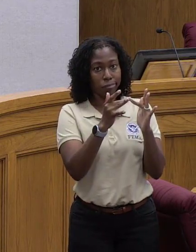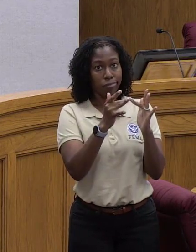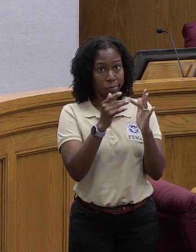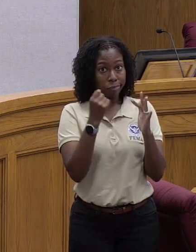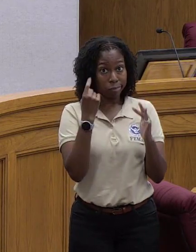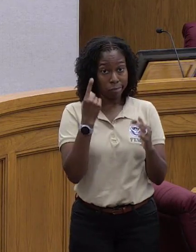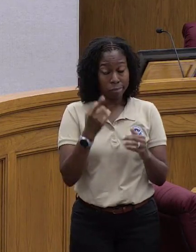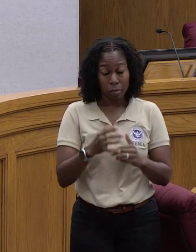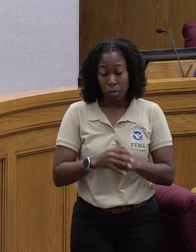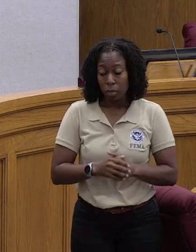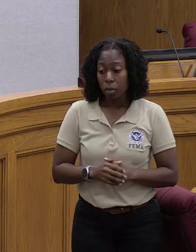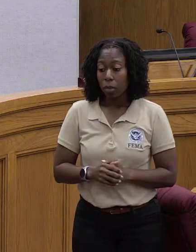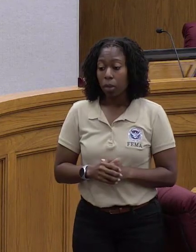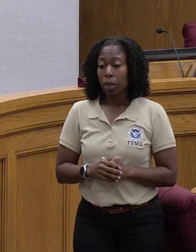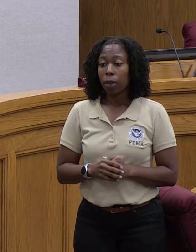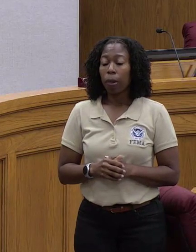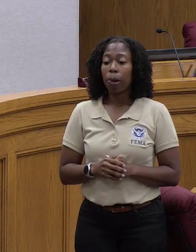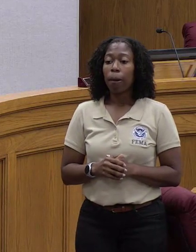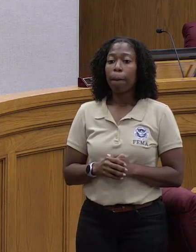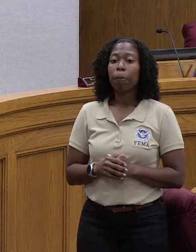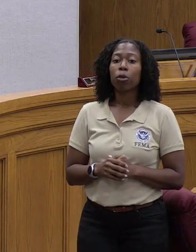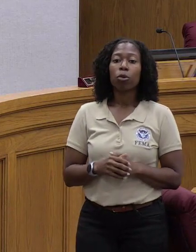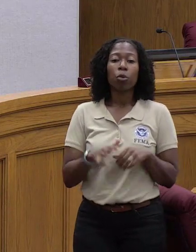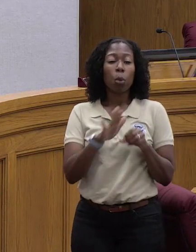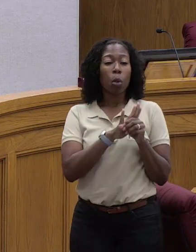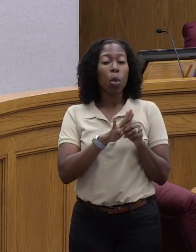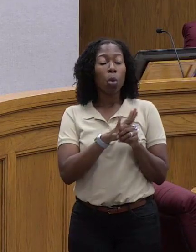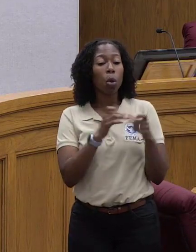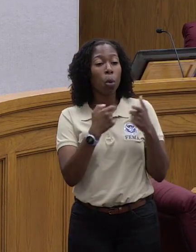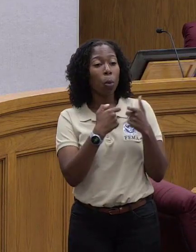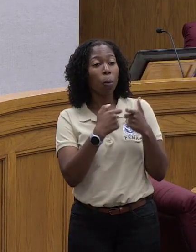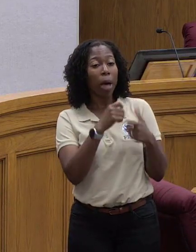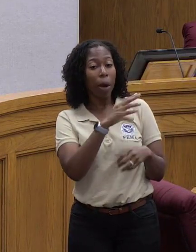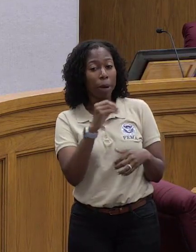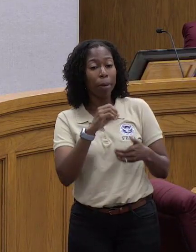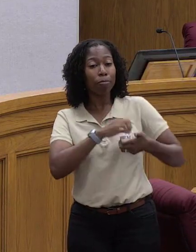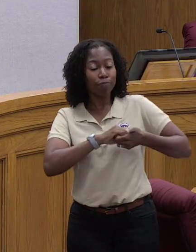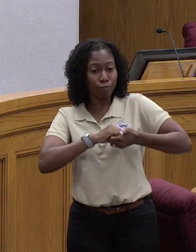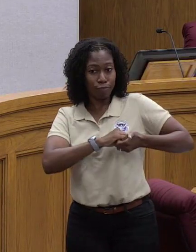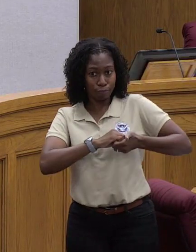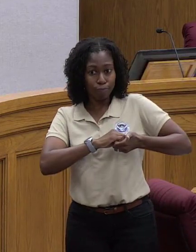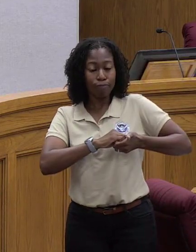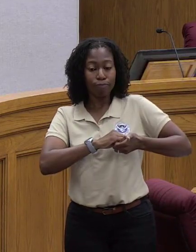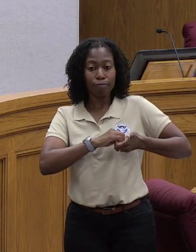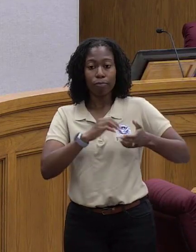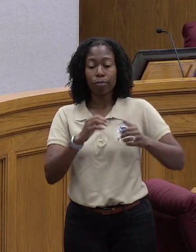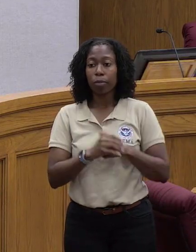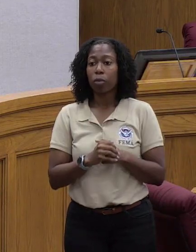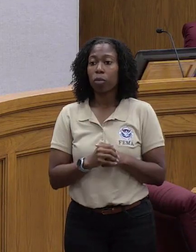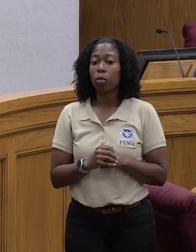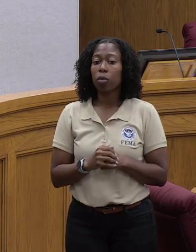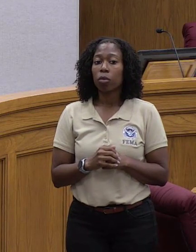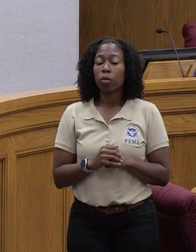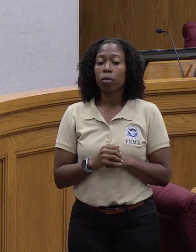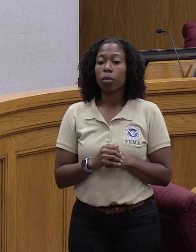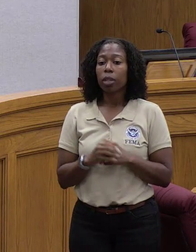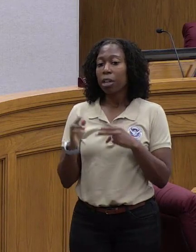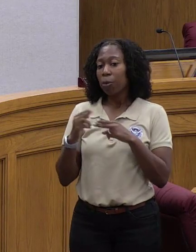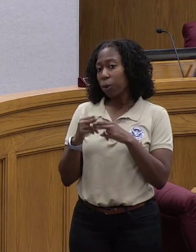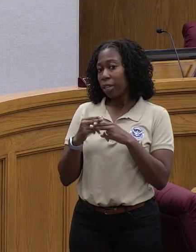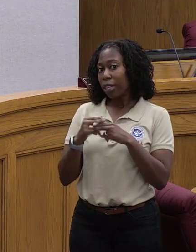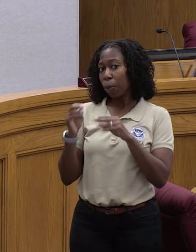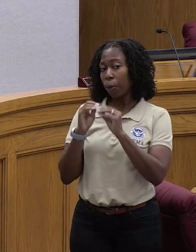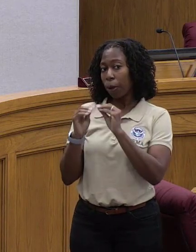we are very engaged with the local power companies, and even where storm damage is addressed through temporary